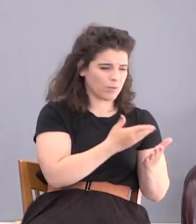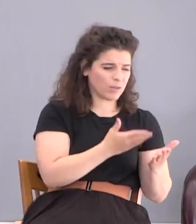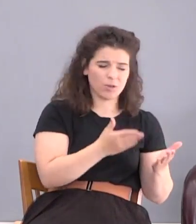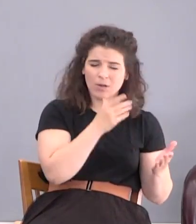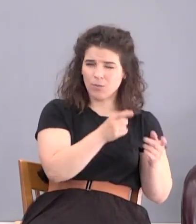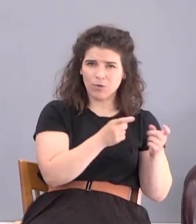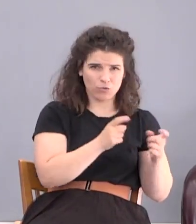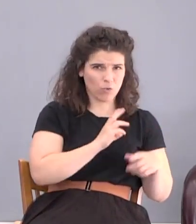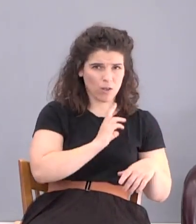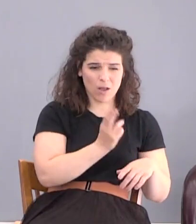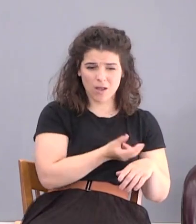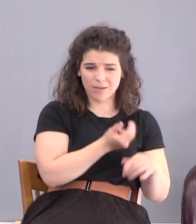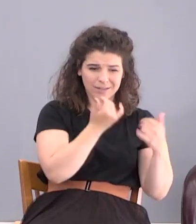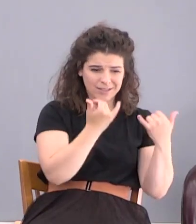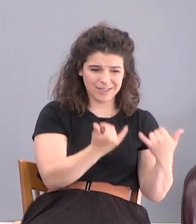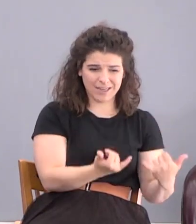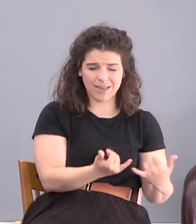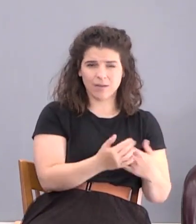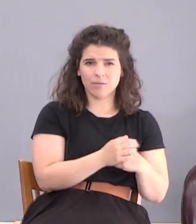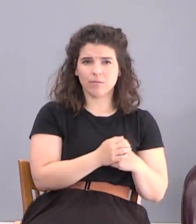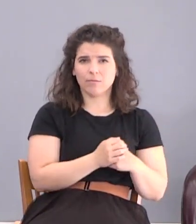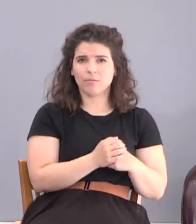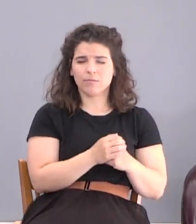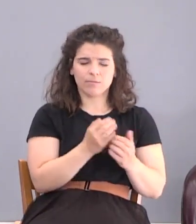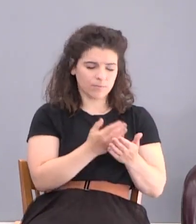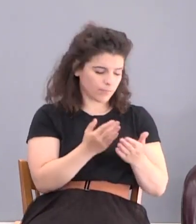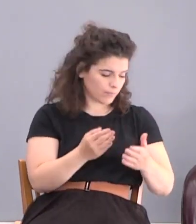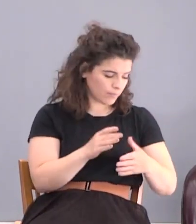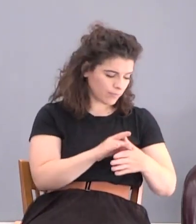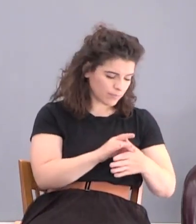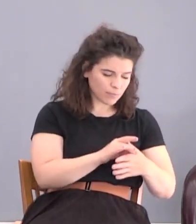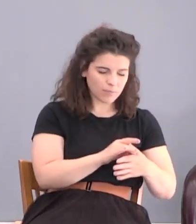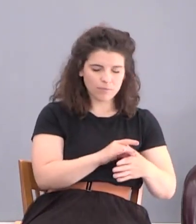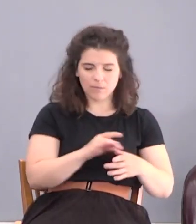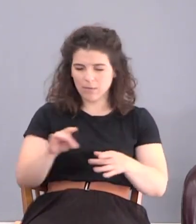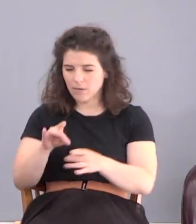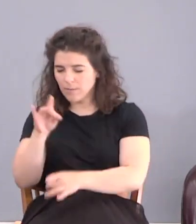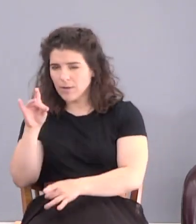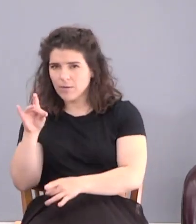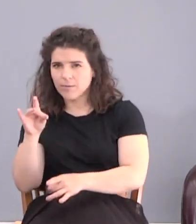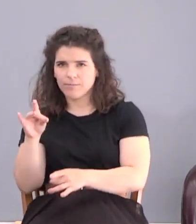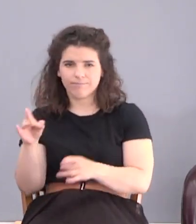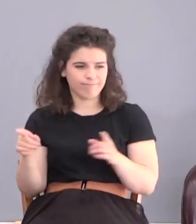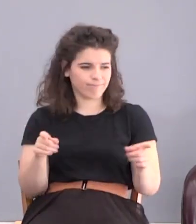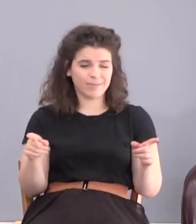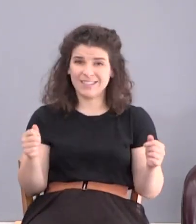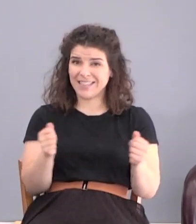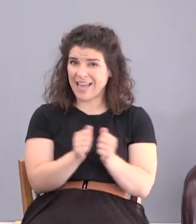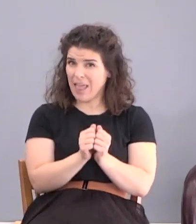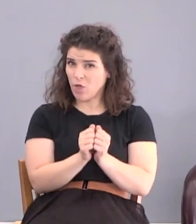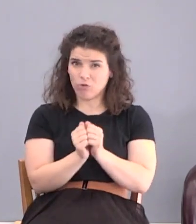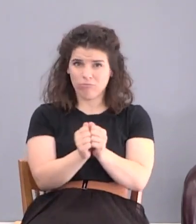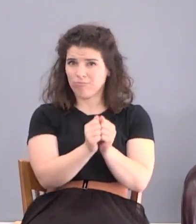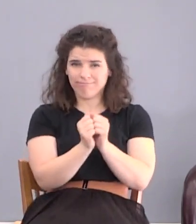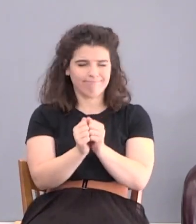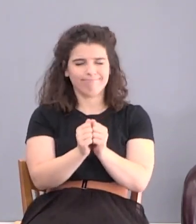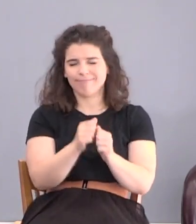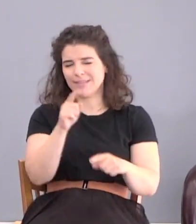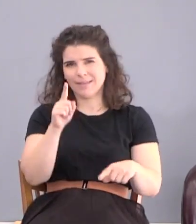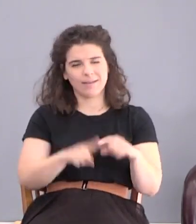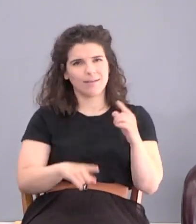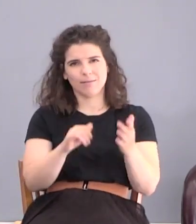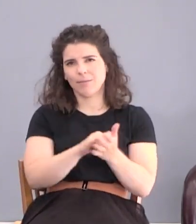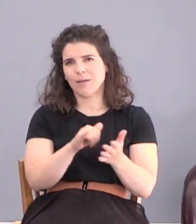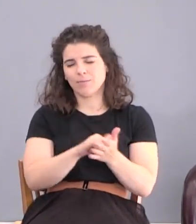control us today. And these things, the flesh and the spirit, they don't go together. You're not operating in both of